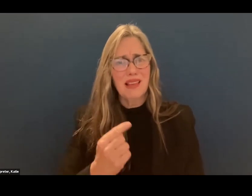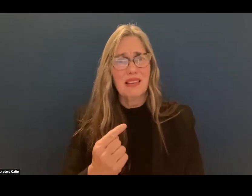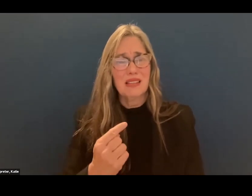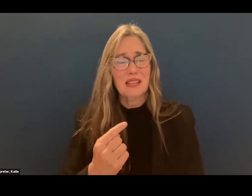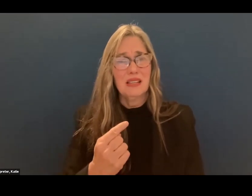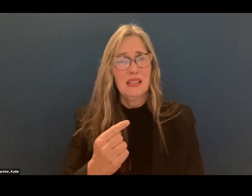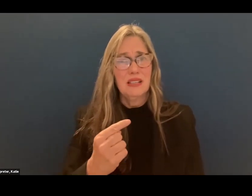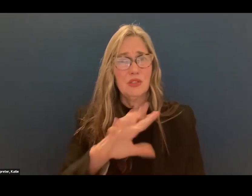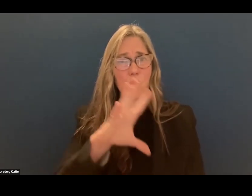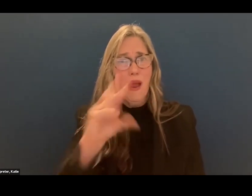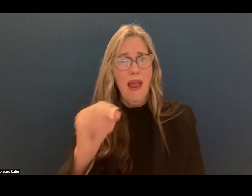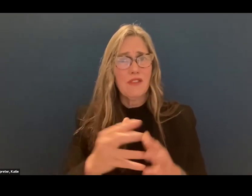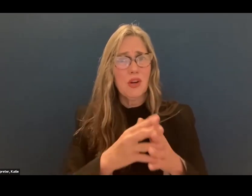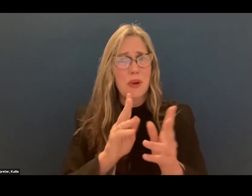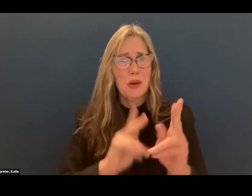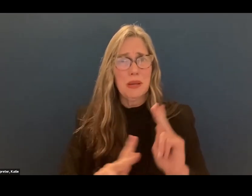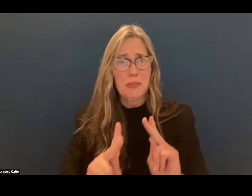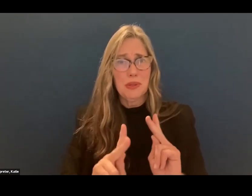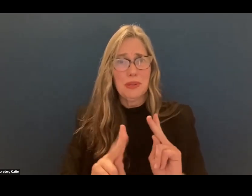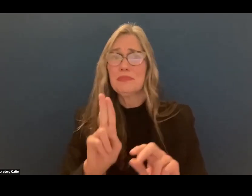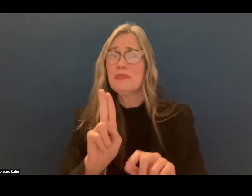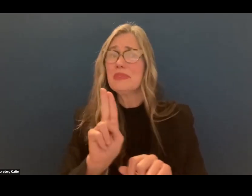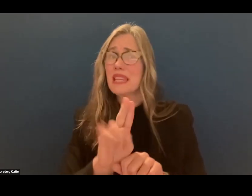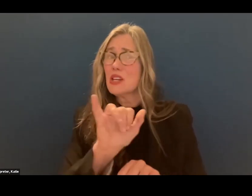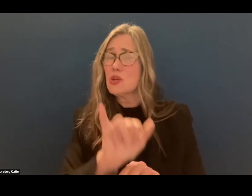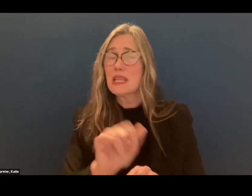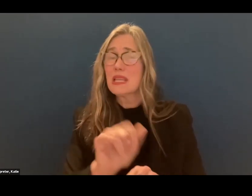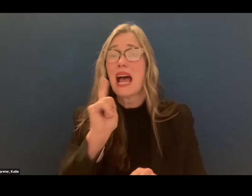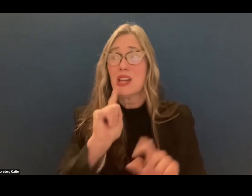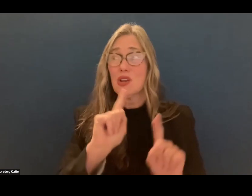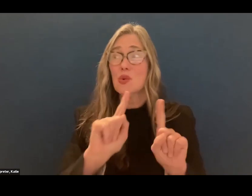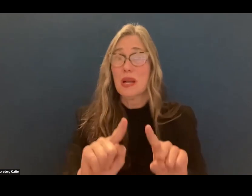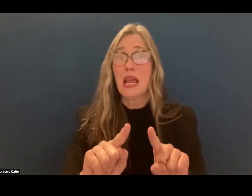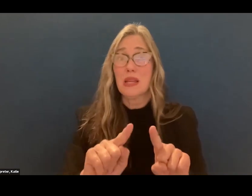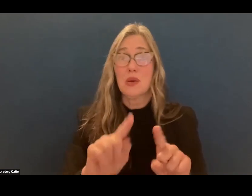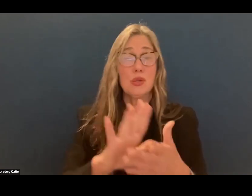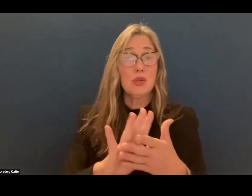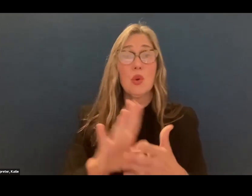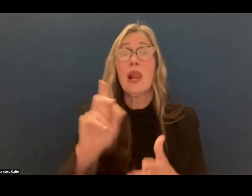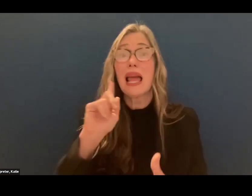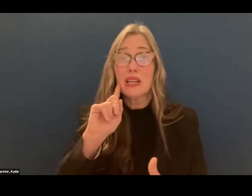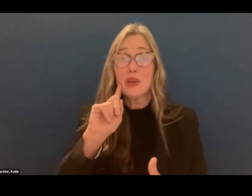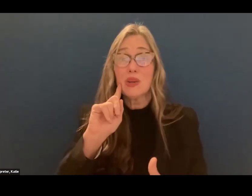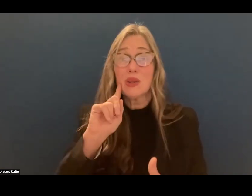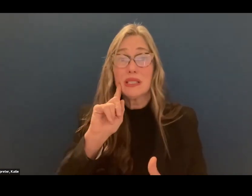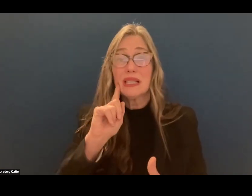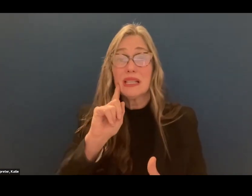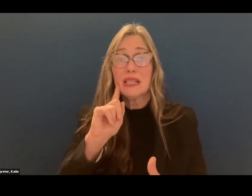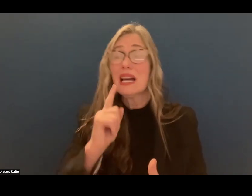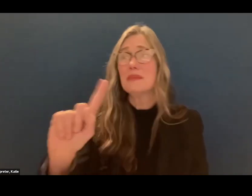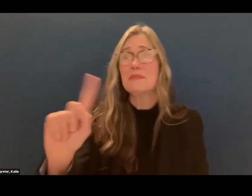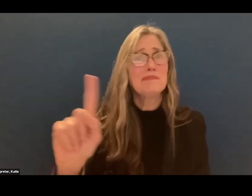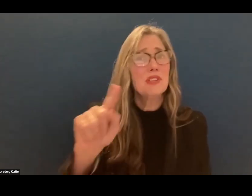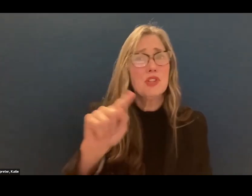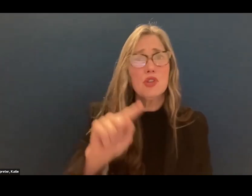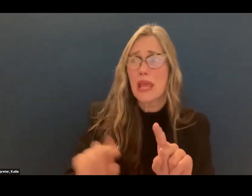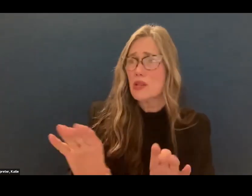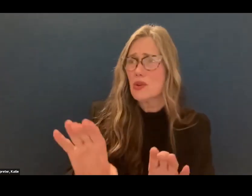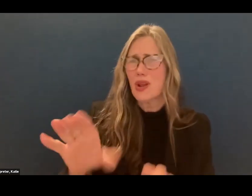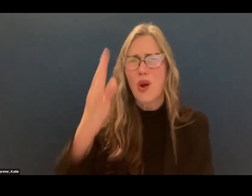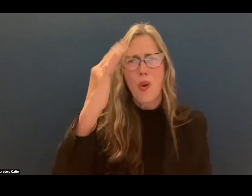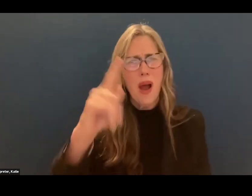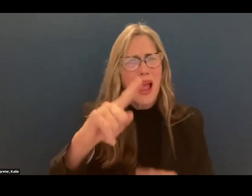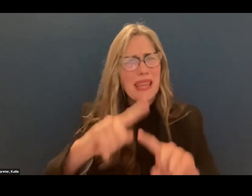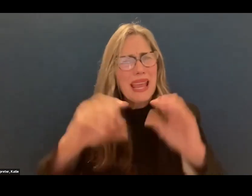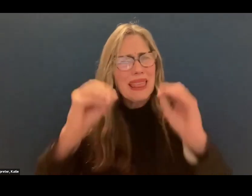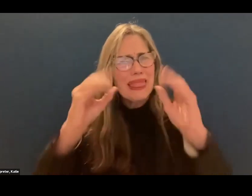Americans, right? Those can't be used. I hear it when I'm at the school. I don't have a problem telling them, hey, you can't be doing that. Why can't our